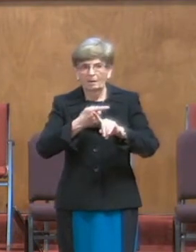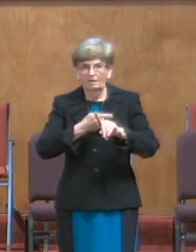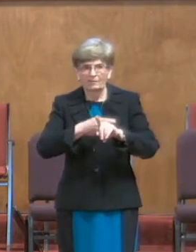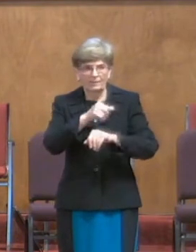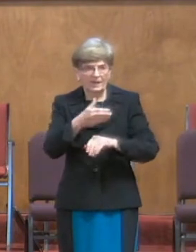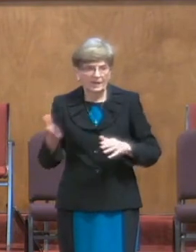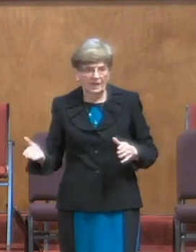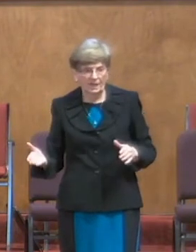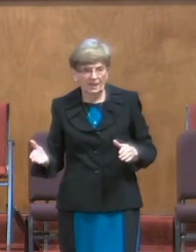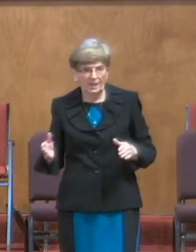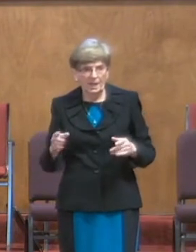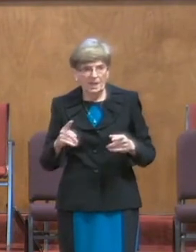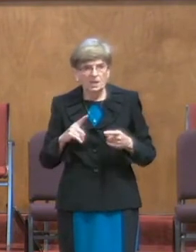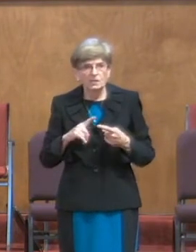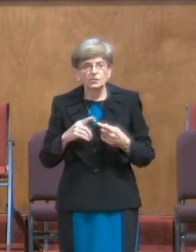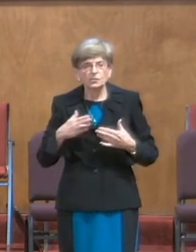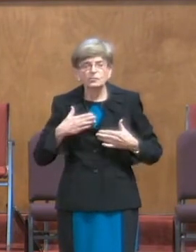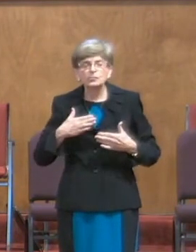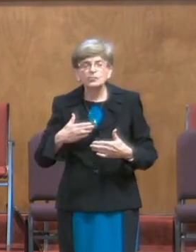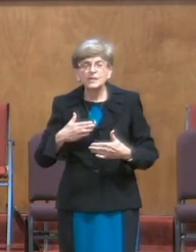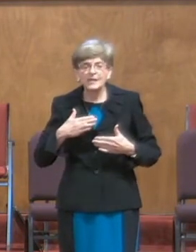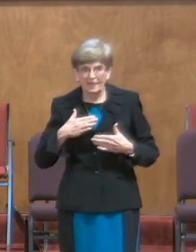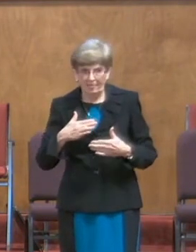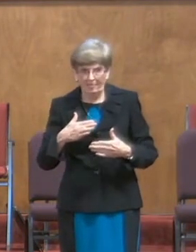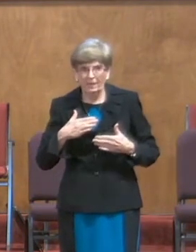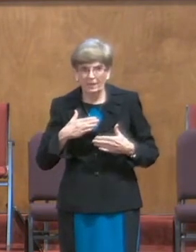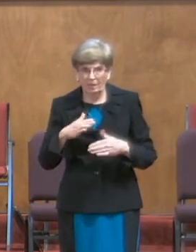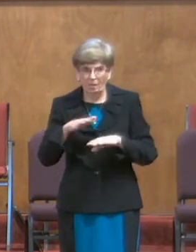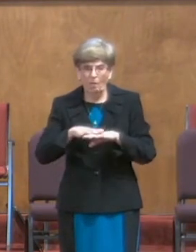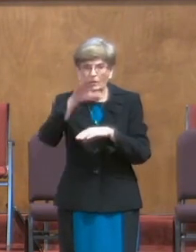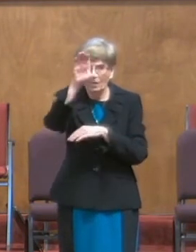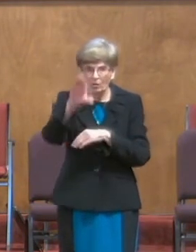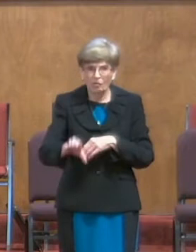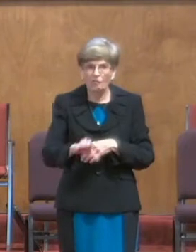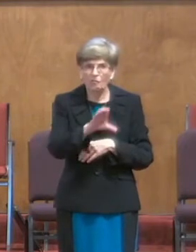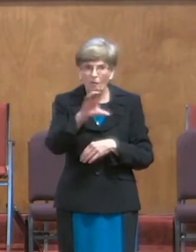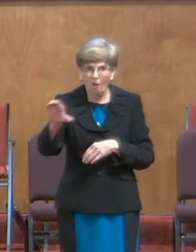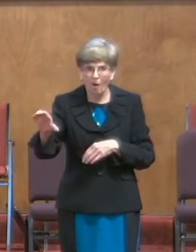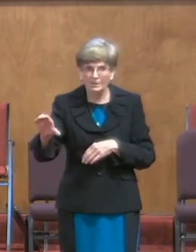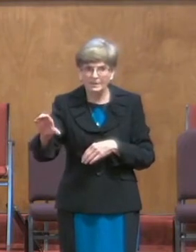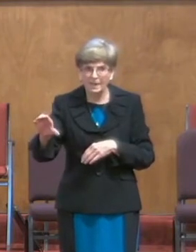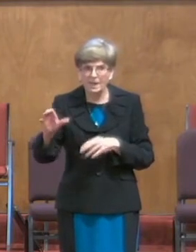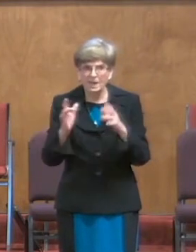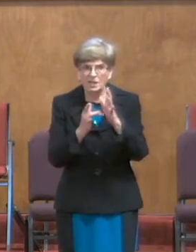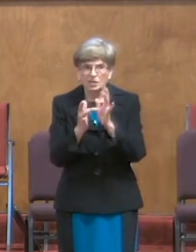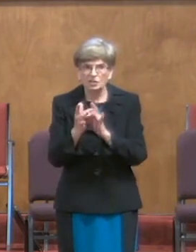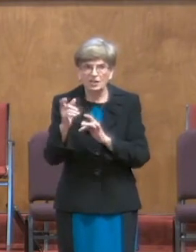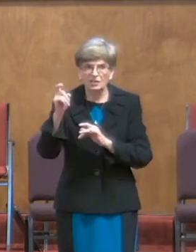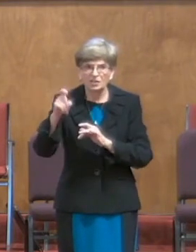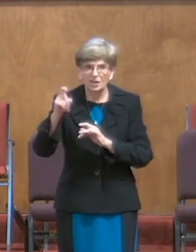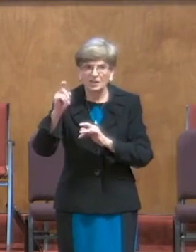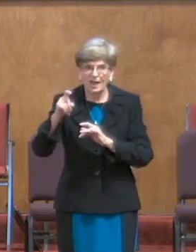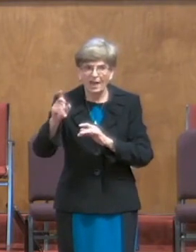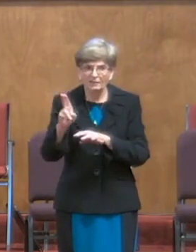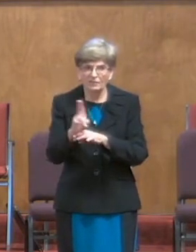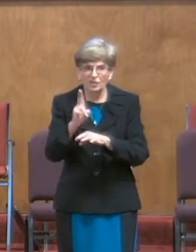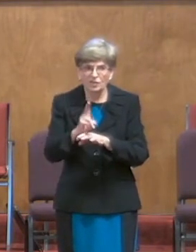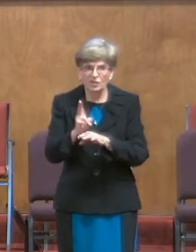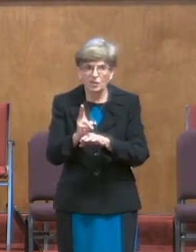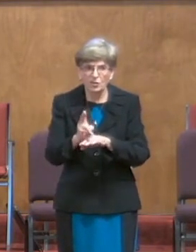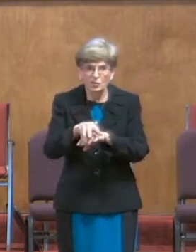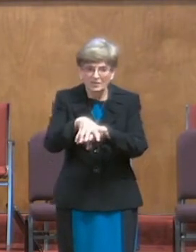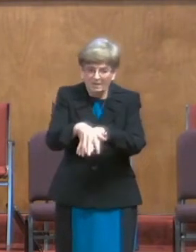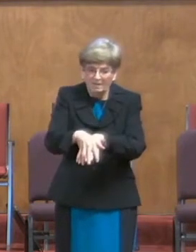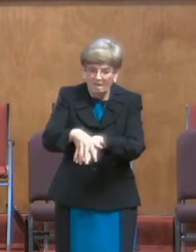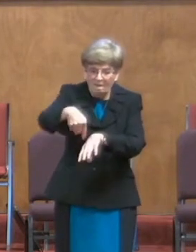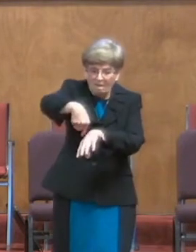a breath, Jesus would have to push up on the nail that is being driven through his